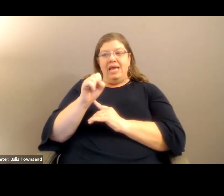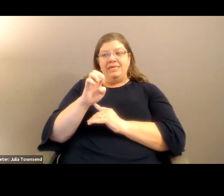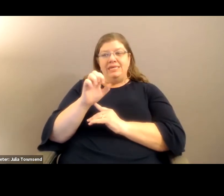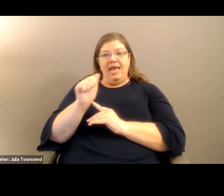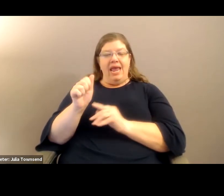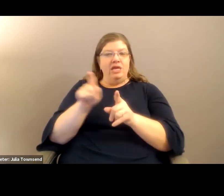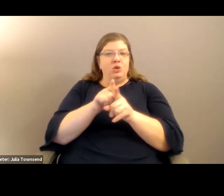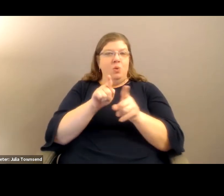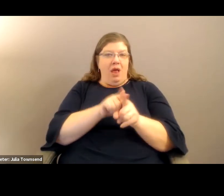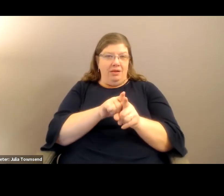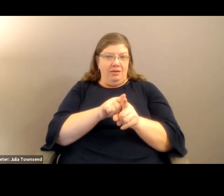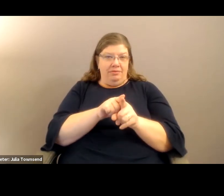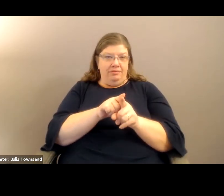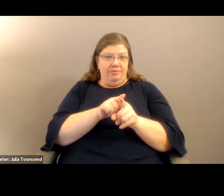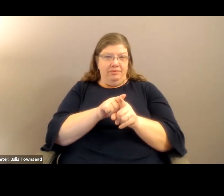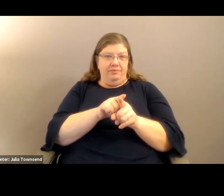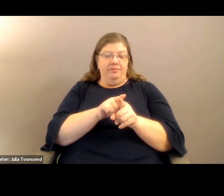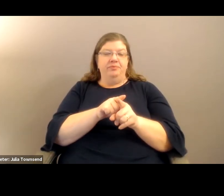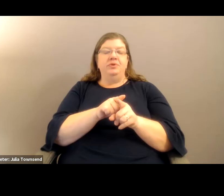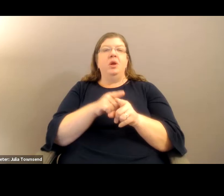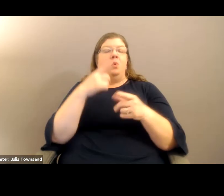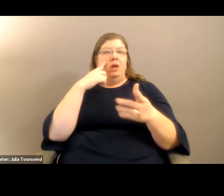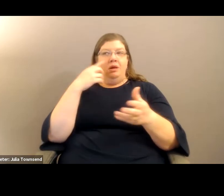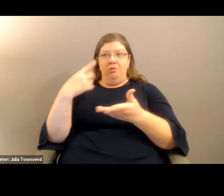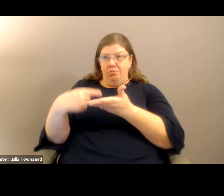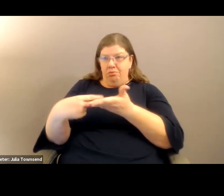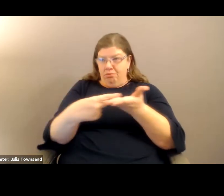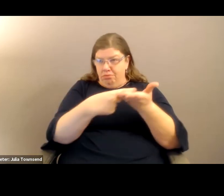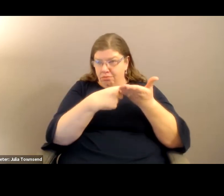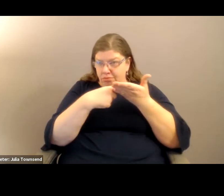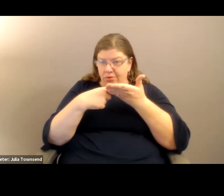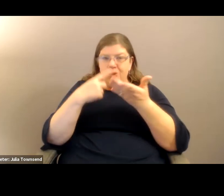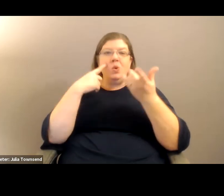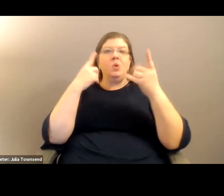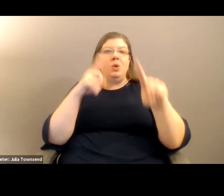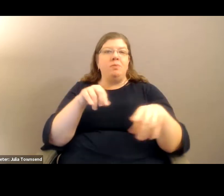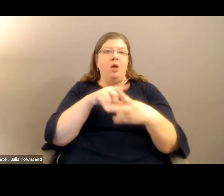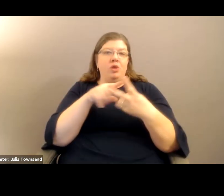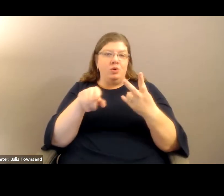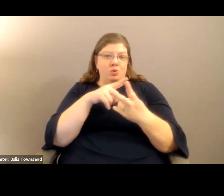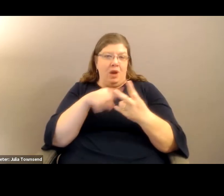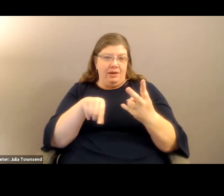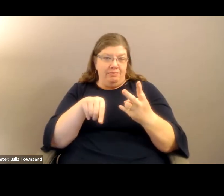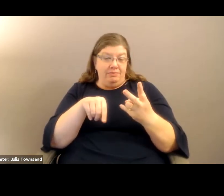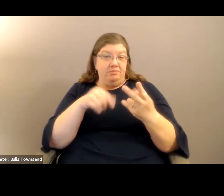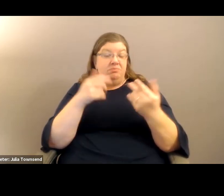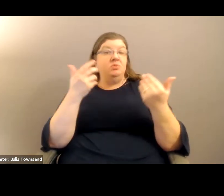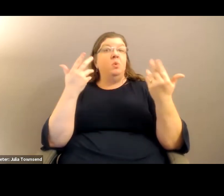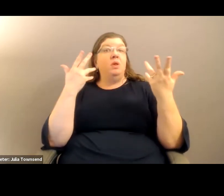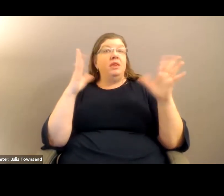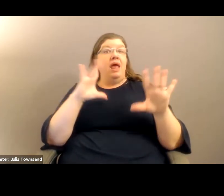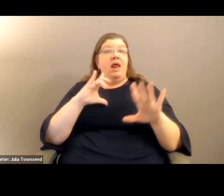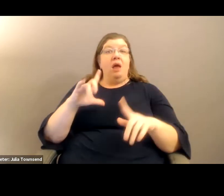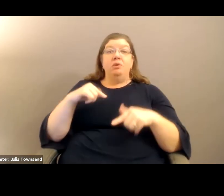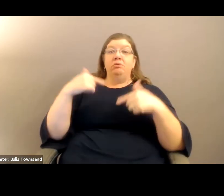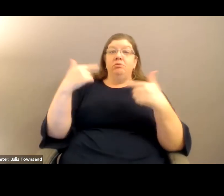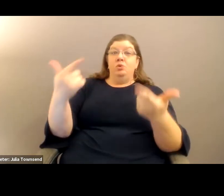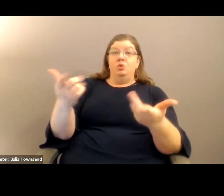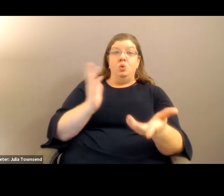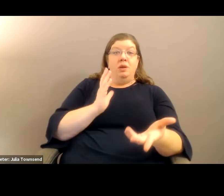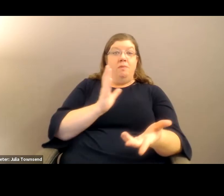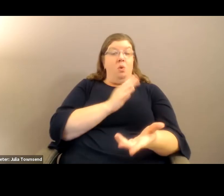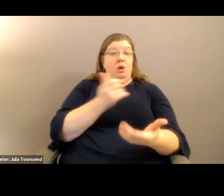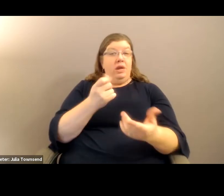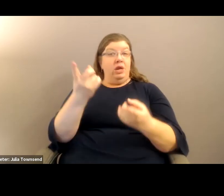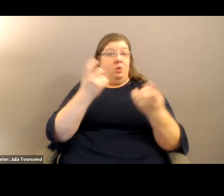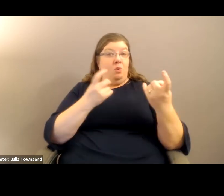So, and we came to an agreement on those 2 items. With that, I will turn it over to the board for any